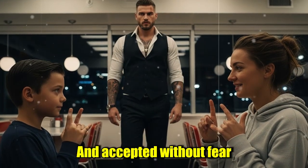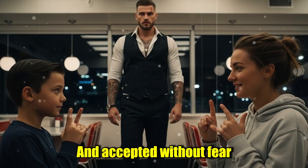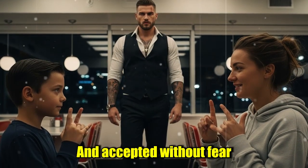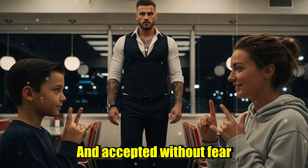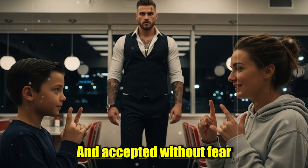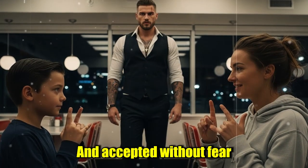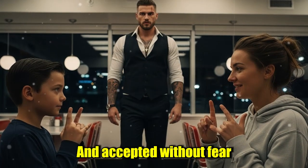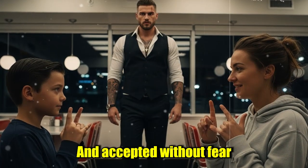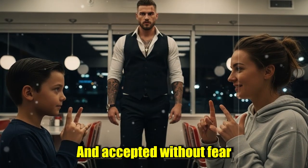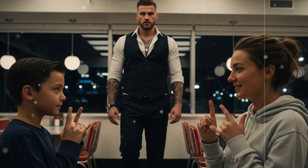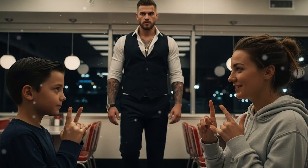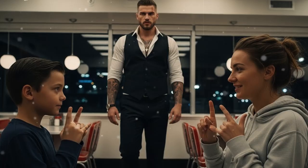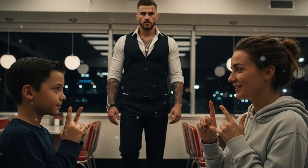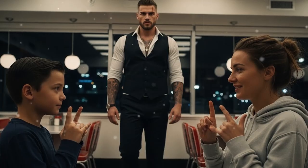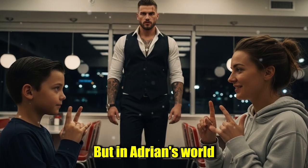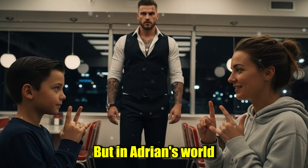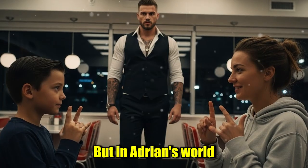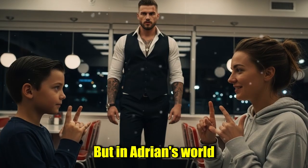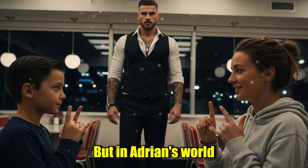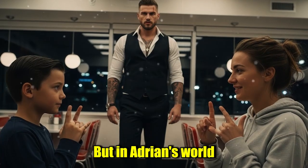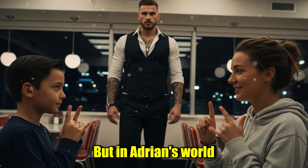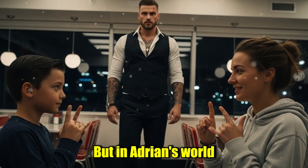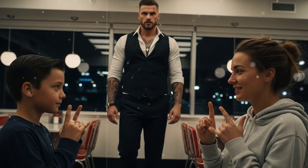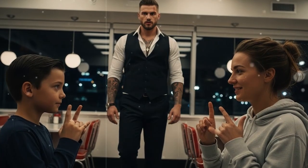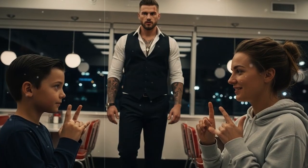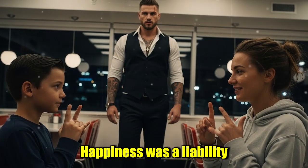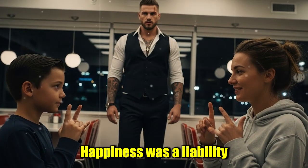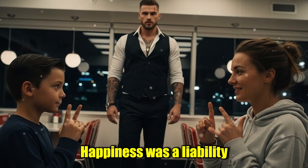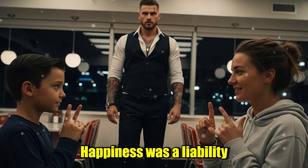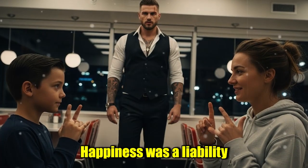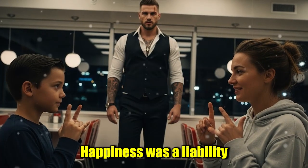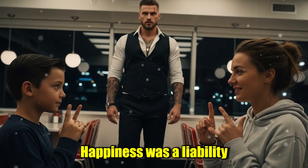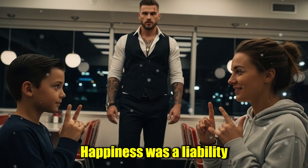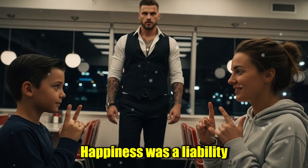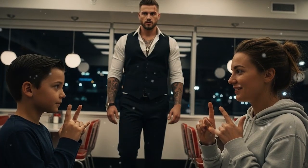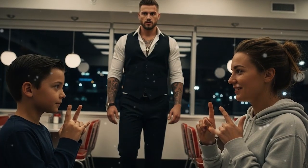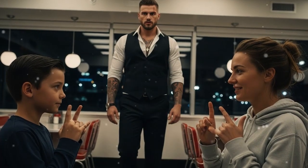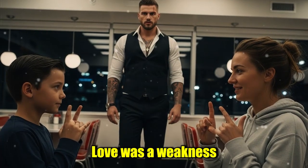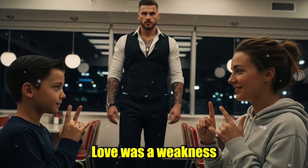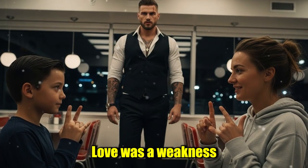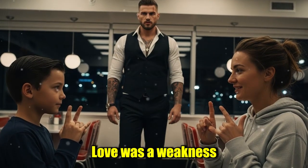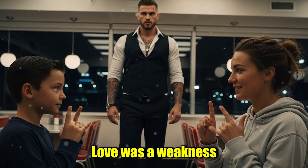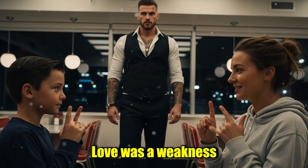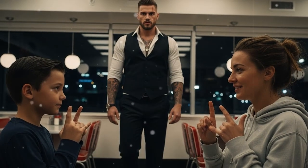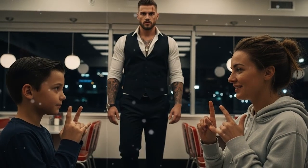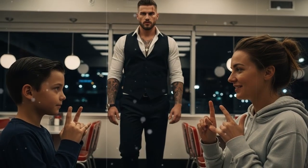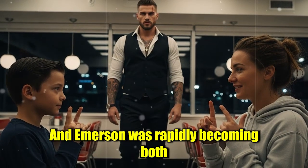and accepted without fear. But in Adrian's world, happiness was a liability. Love was a weakness.